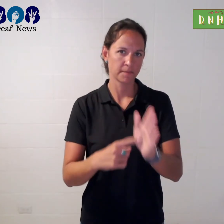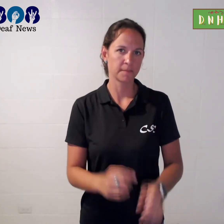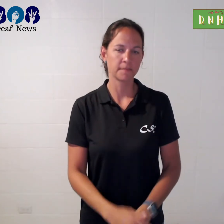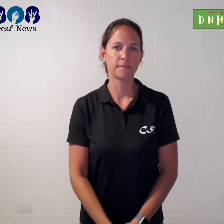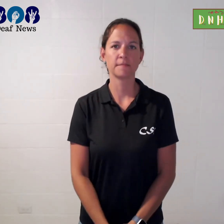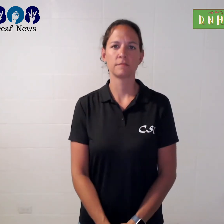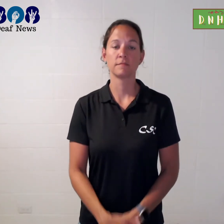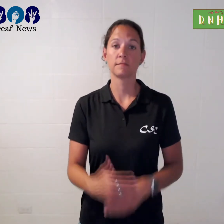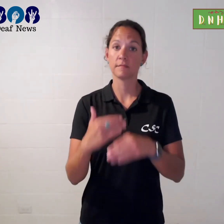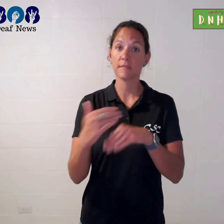monkeypox symptoms.